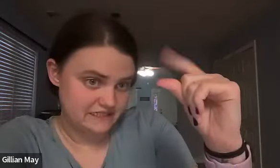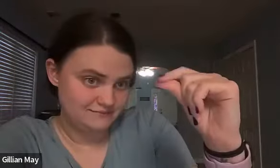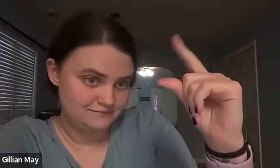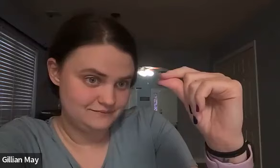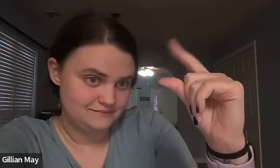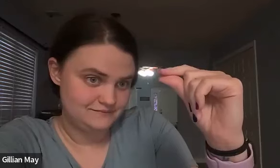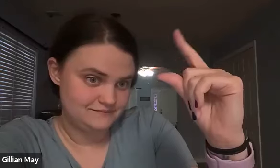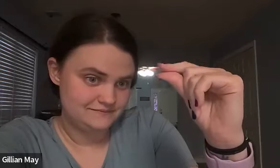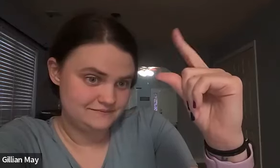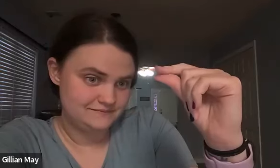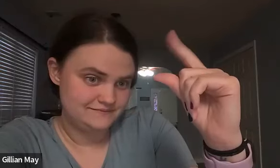20.